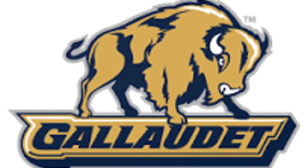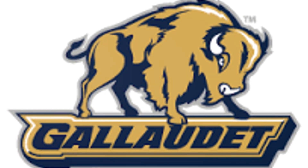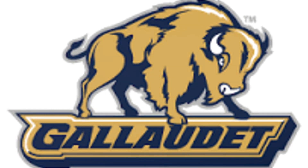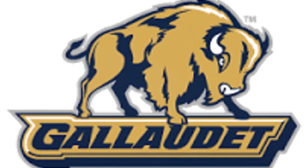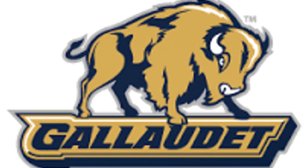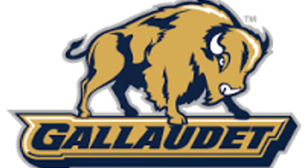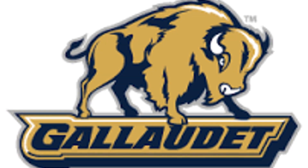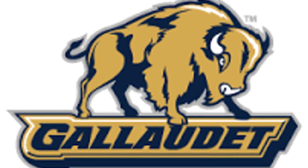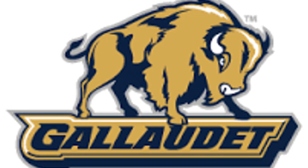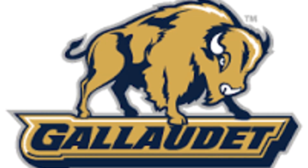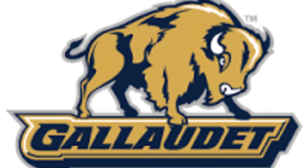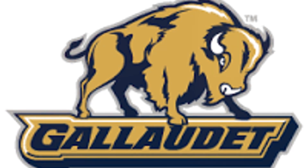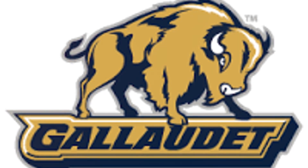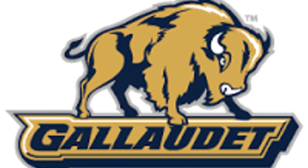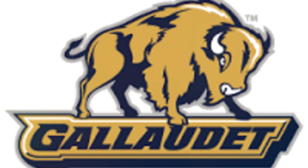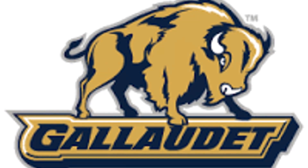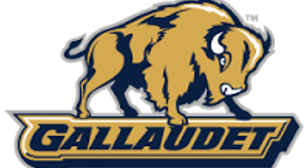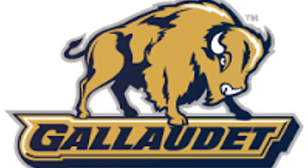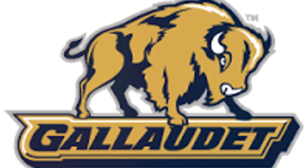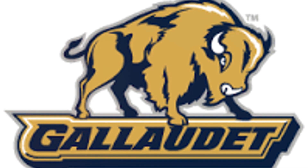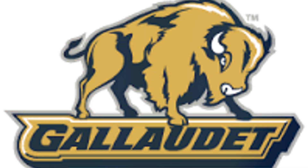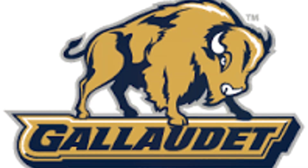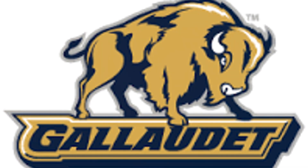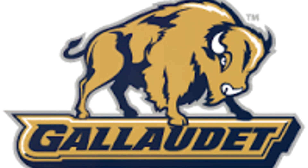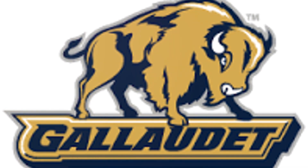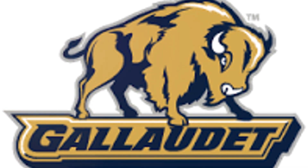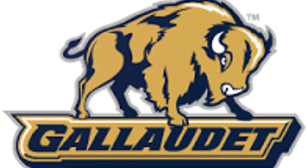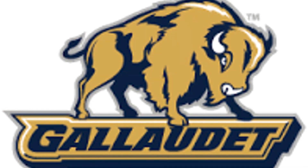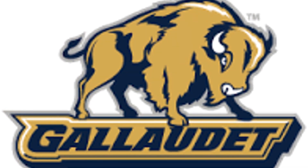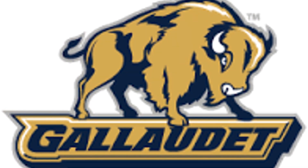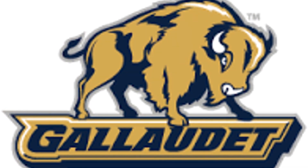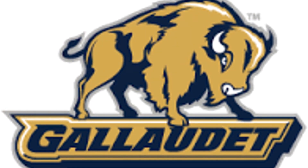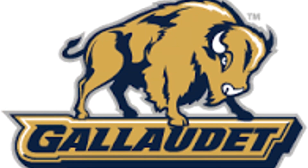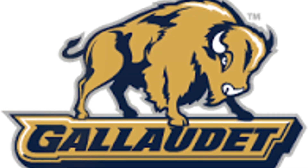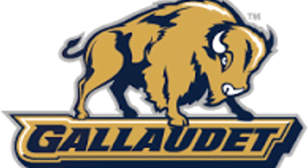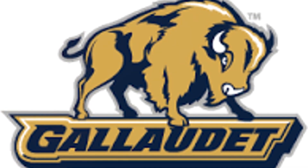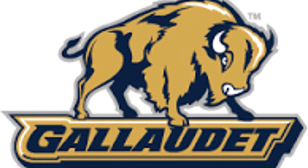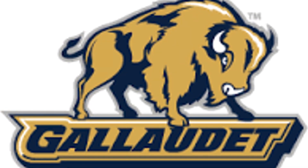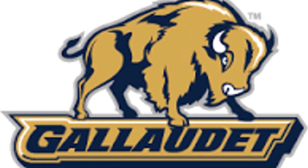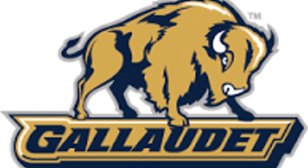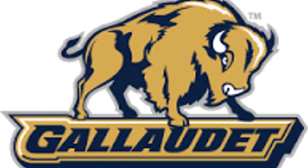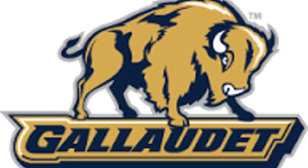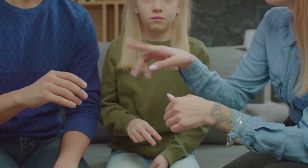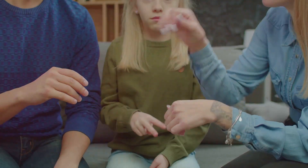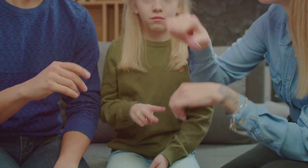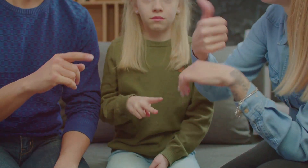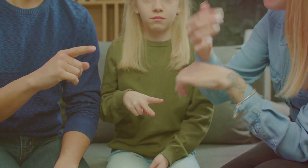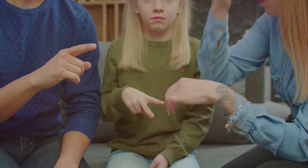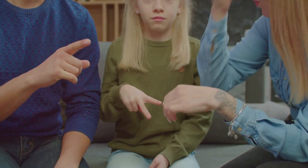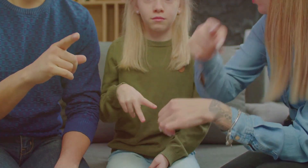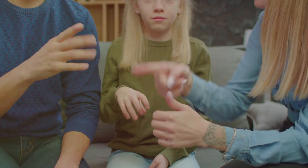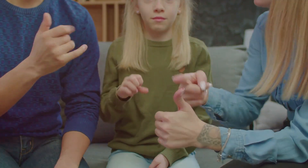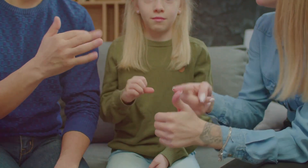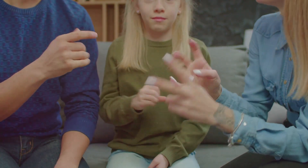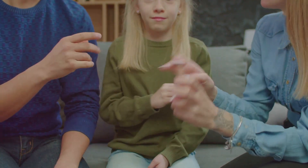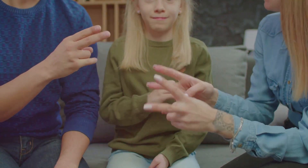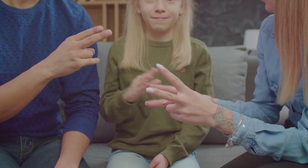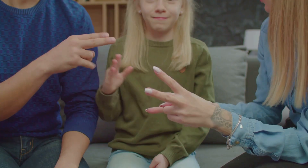Deaf students was on the brink of having its seventh president, and the selected candidate was a hearing person. This decision lit a spark